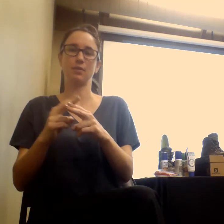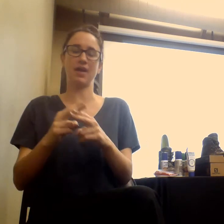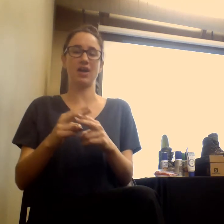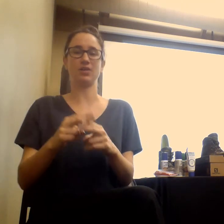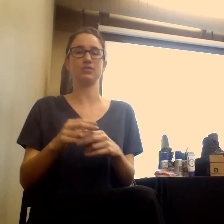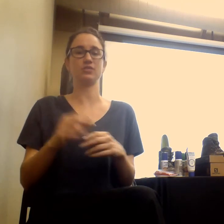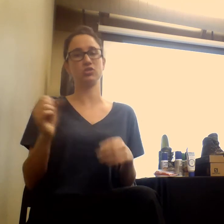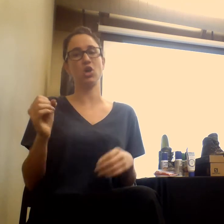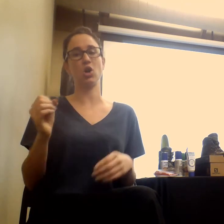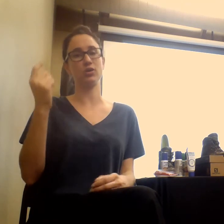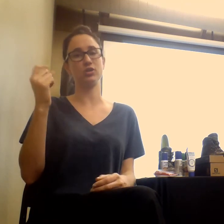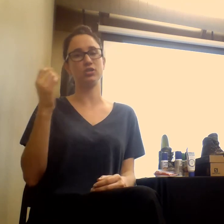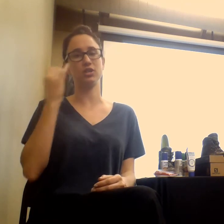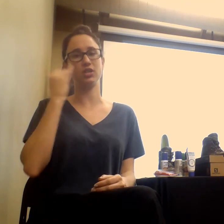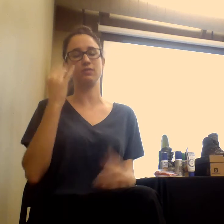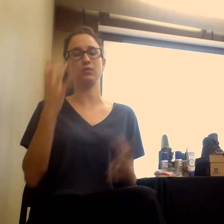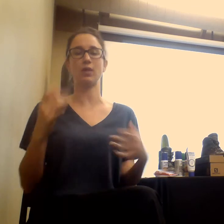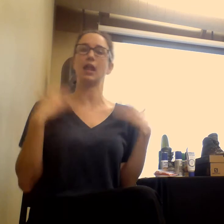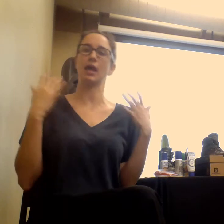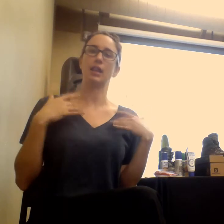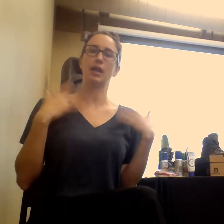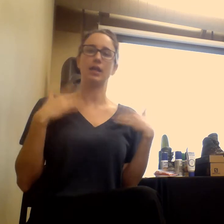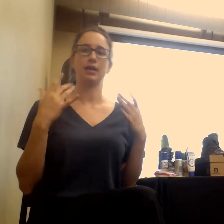say, light, no matter what.